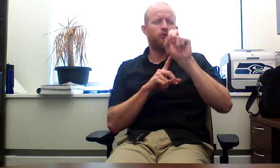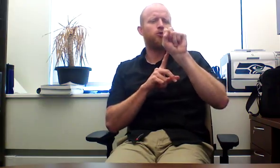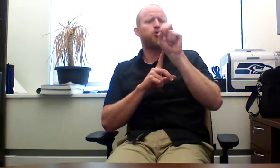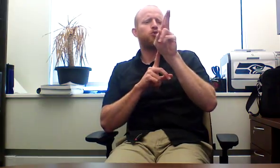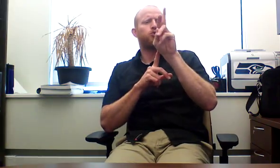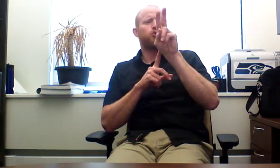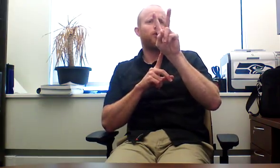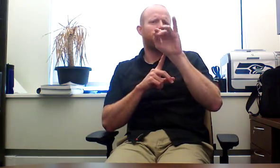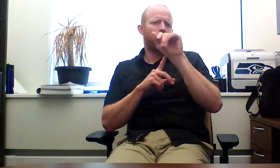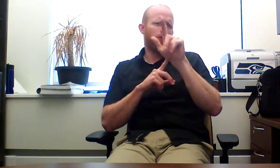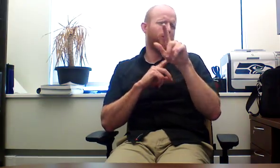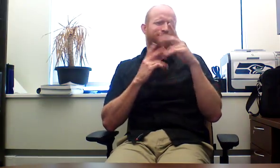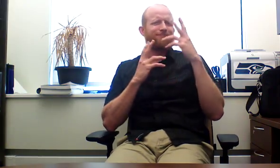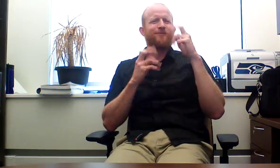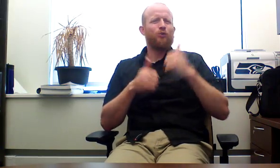the survival skills.